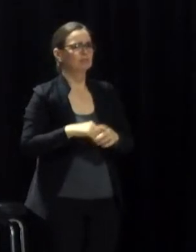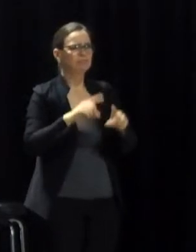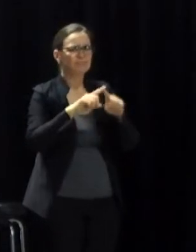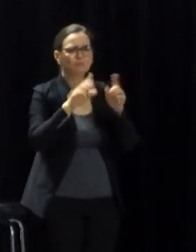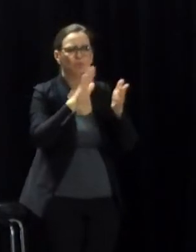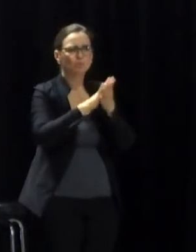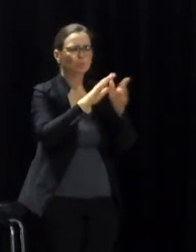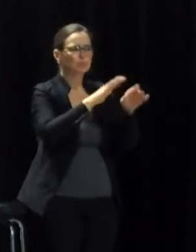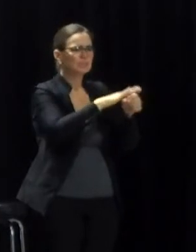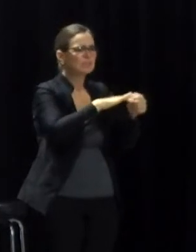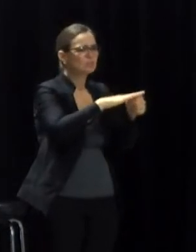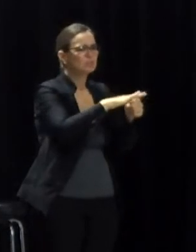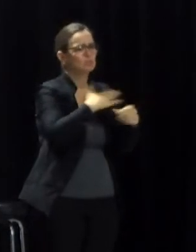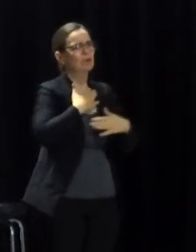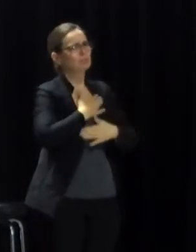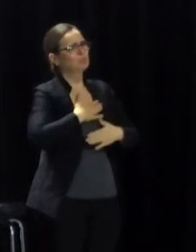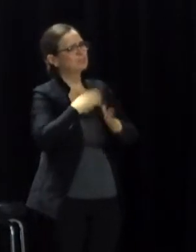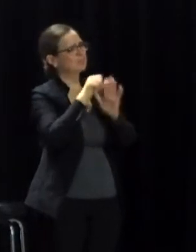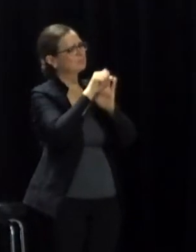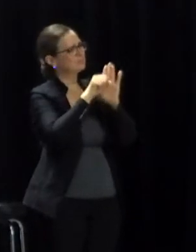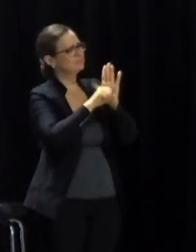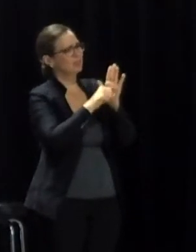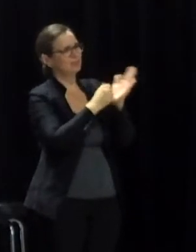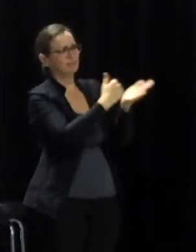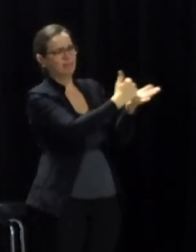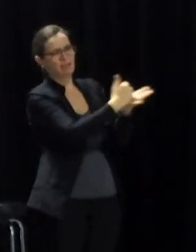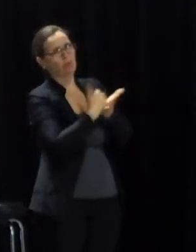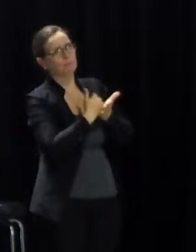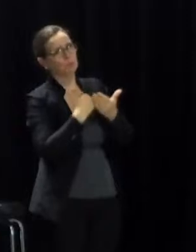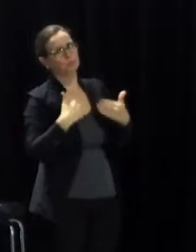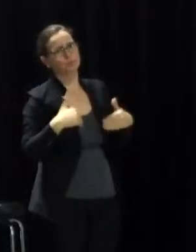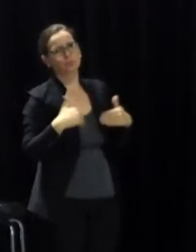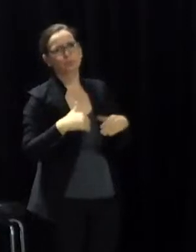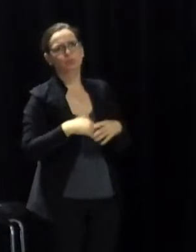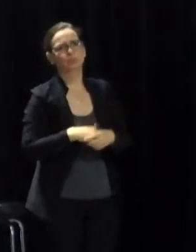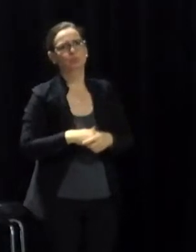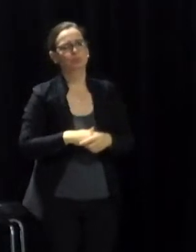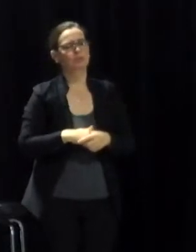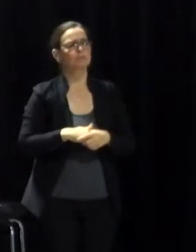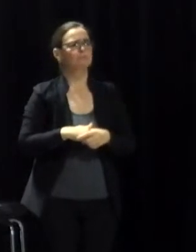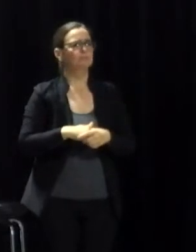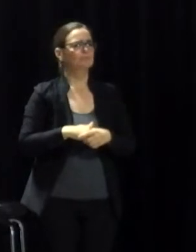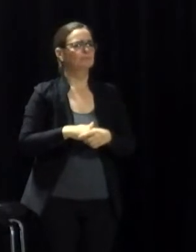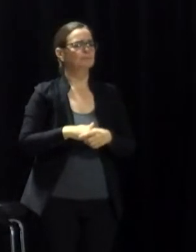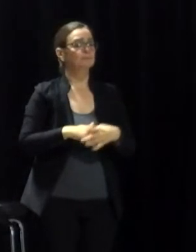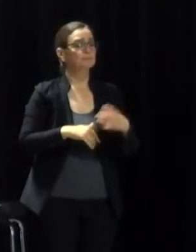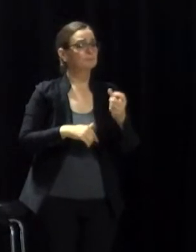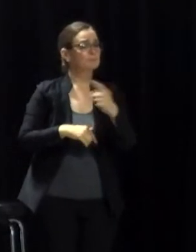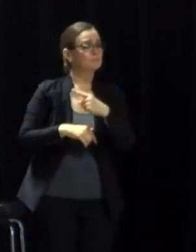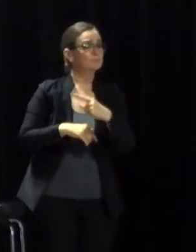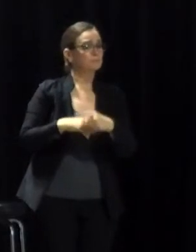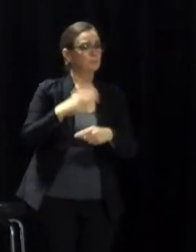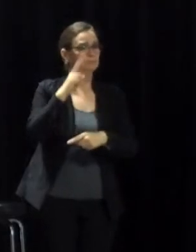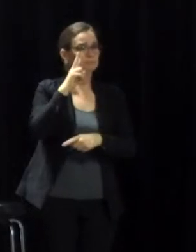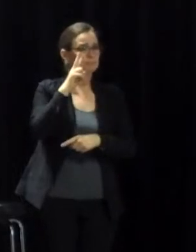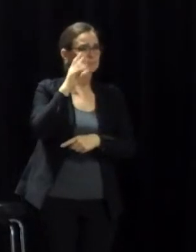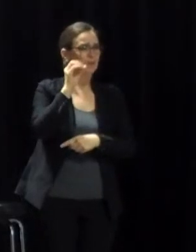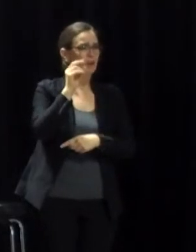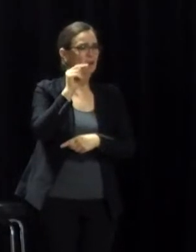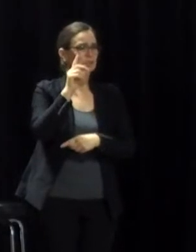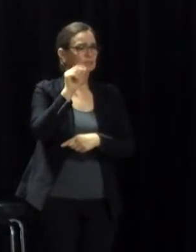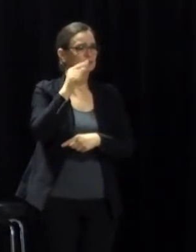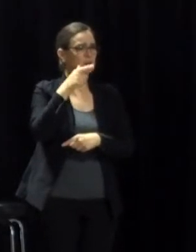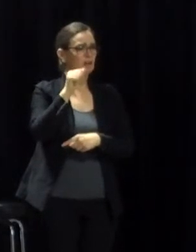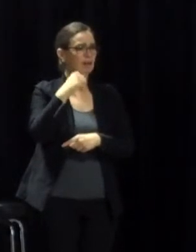that. And on paper, you would see that Onondaga has a team of around 200, and we're using right now